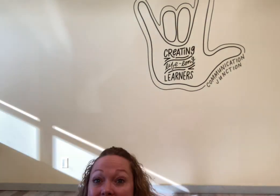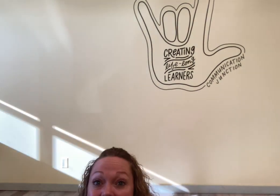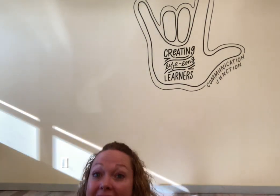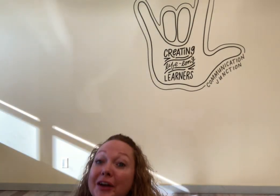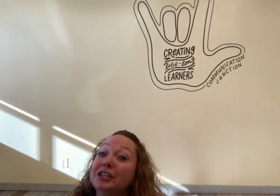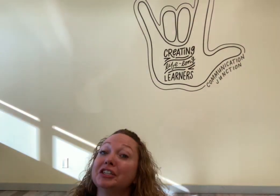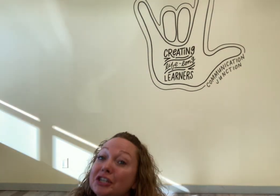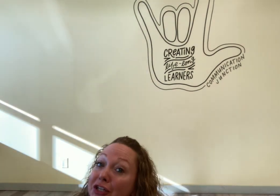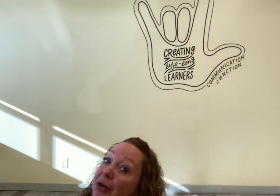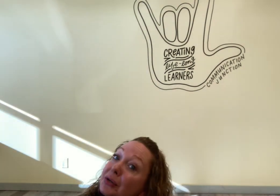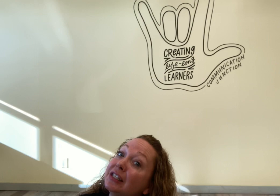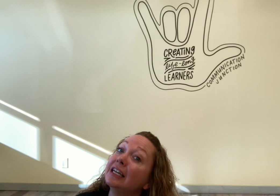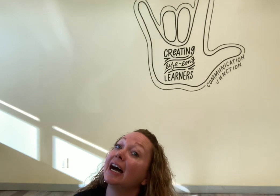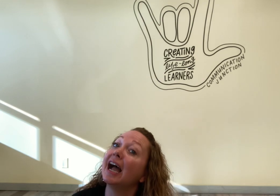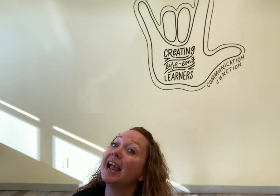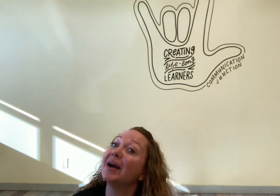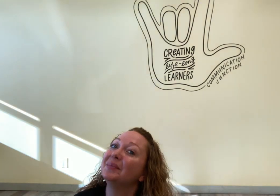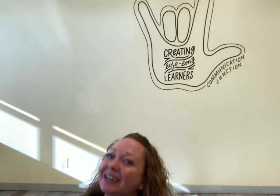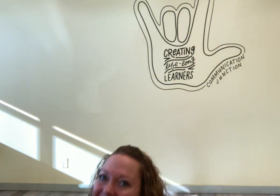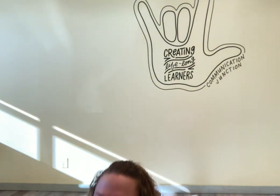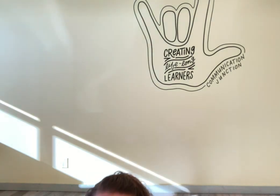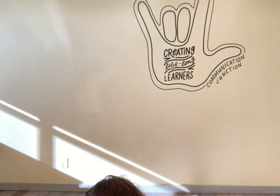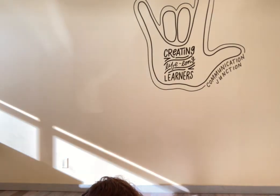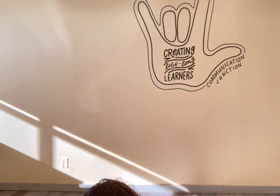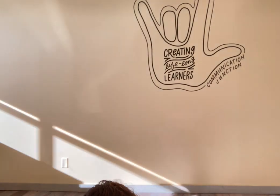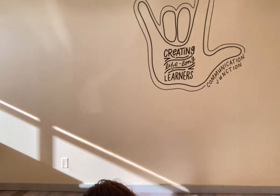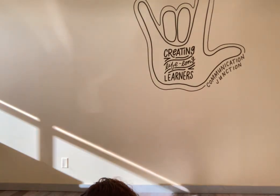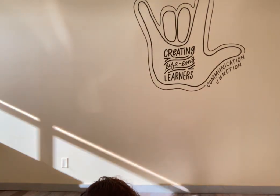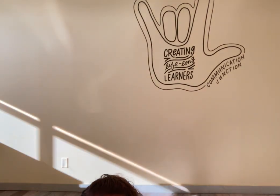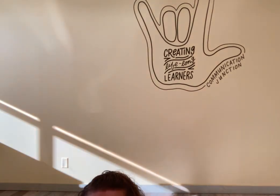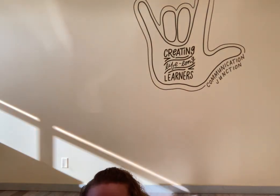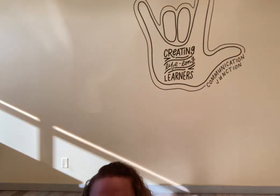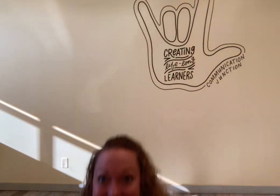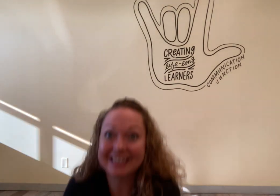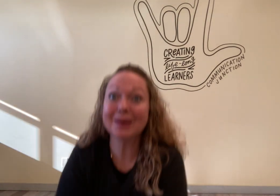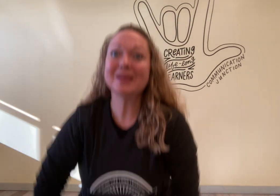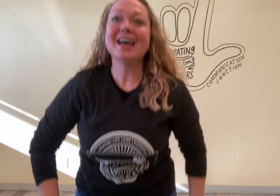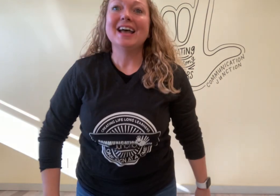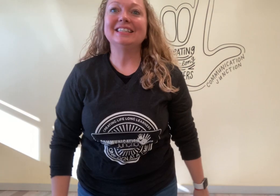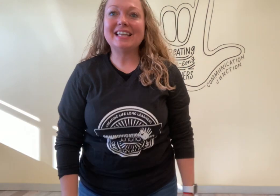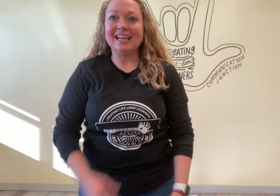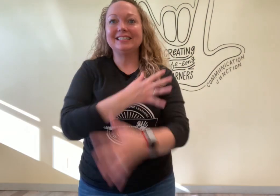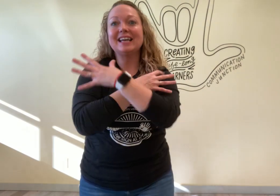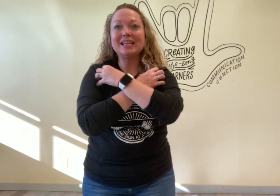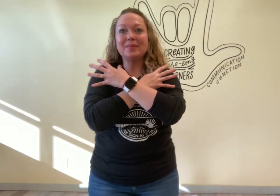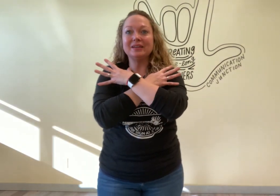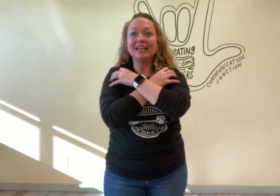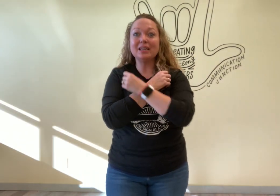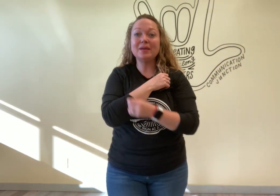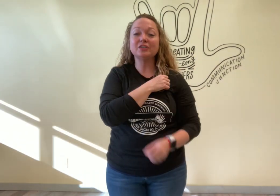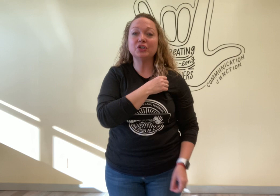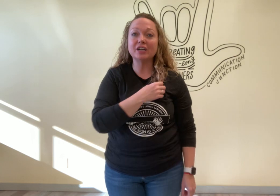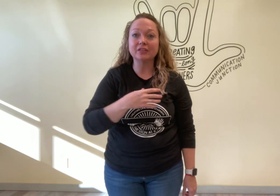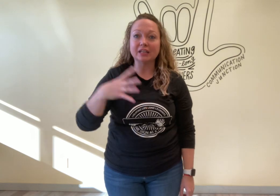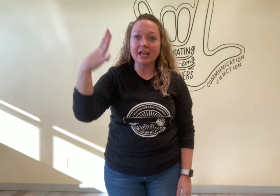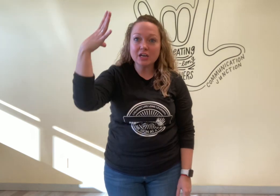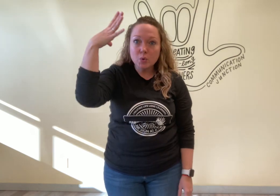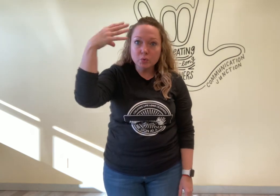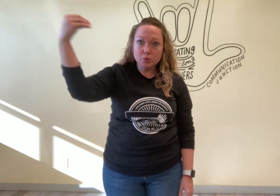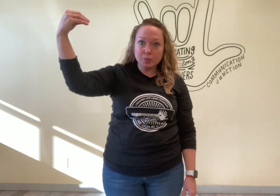Are you touching your toes? I am. And then we're going to stand up and say, teddy bear, turn out the light. Zoop. So